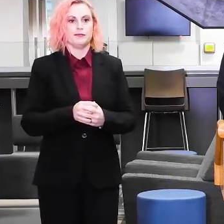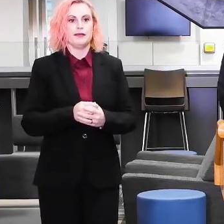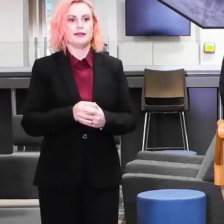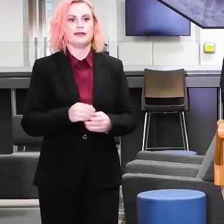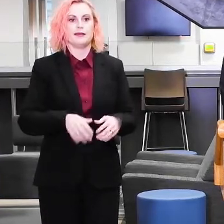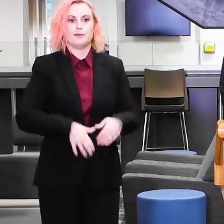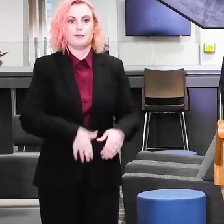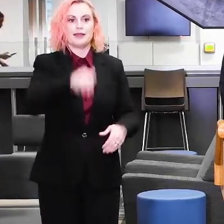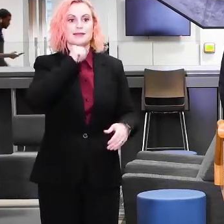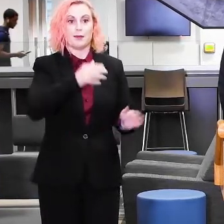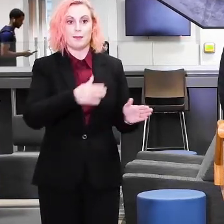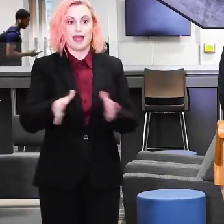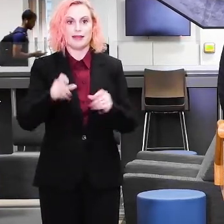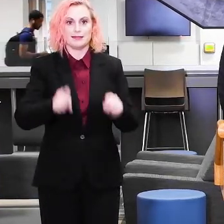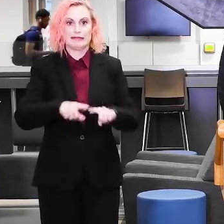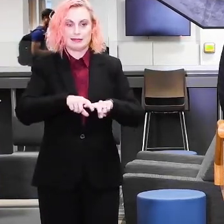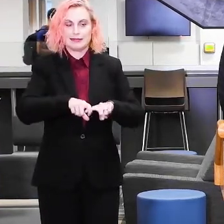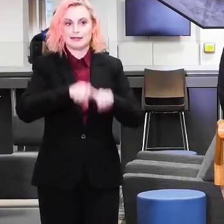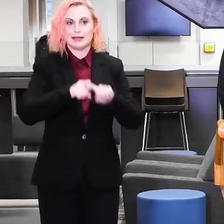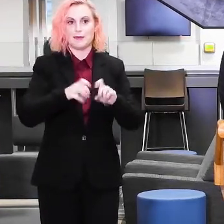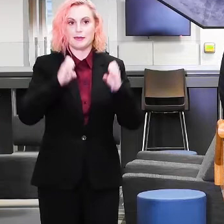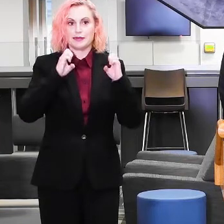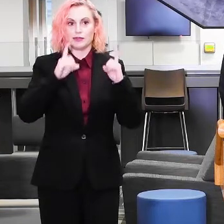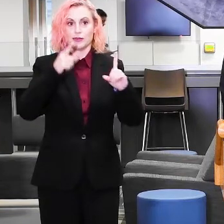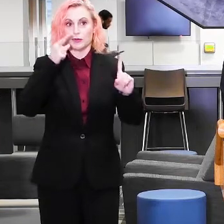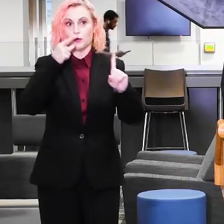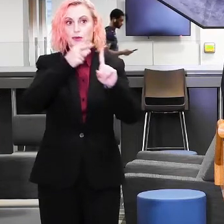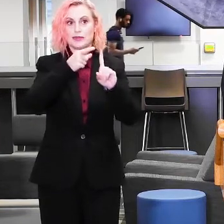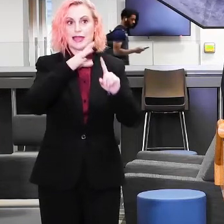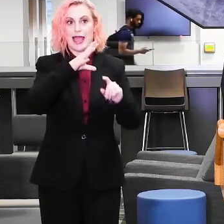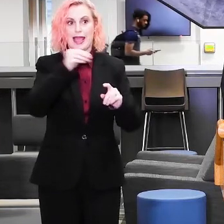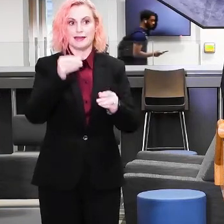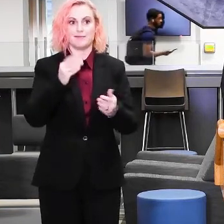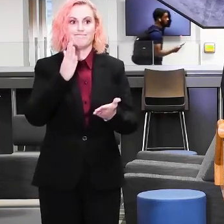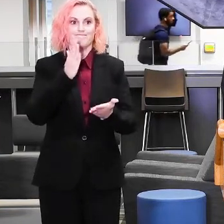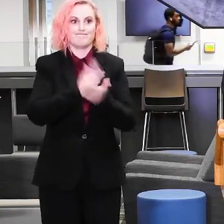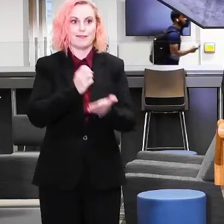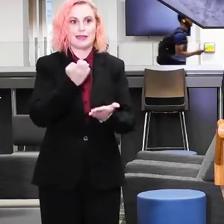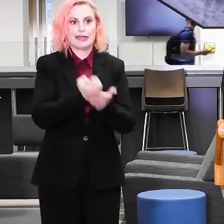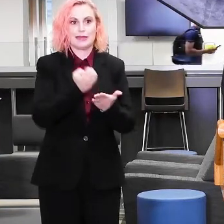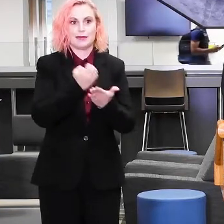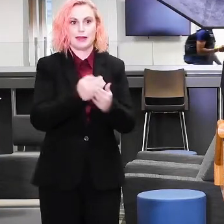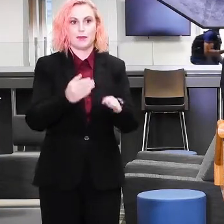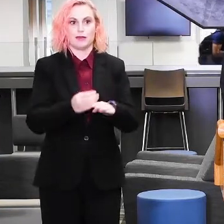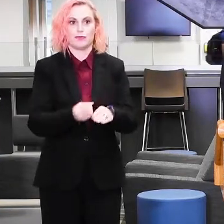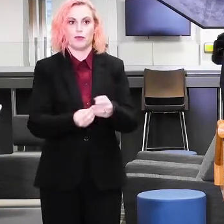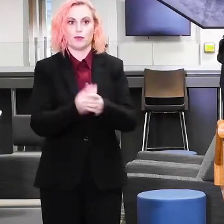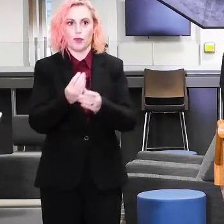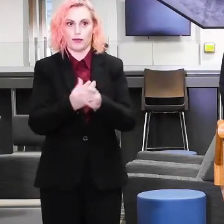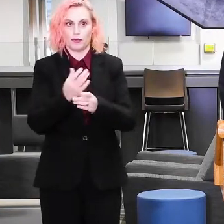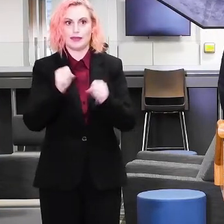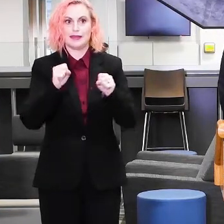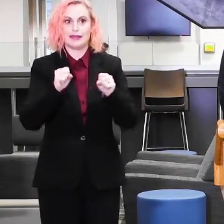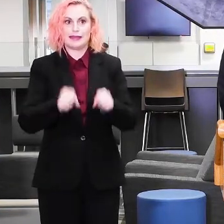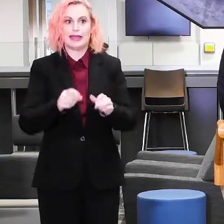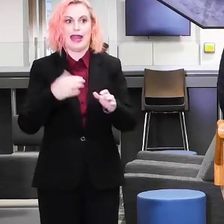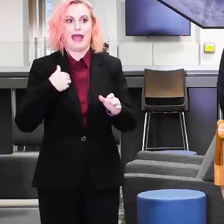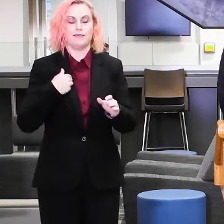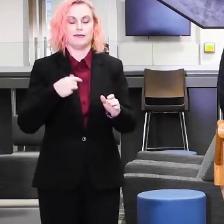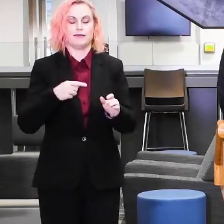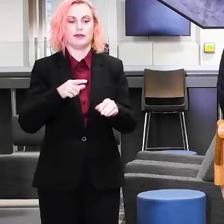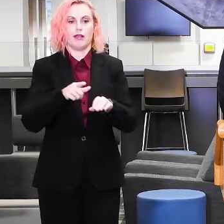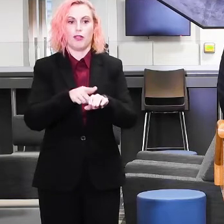Unplanned pregnancies can disrupt educational attainment and stifle economic mobility, which can result in